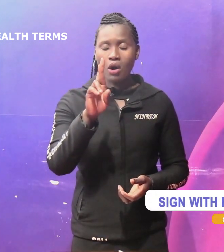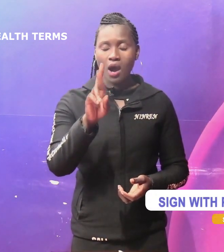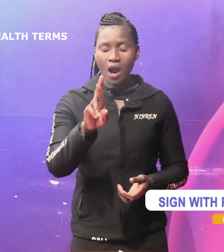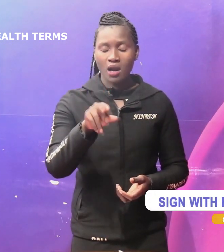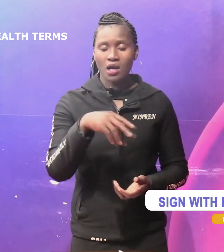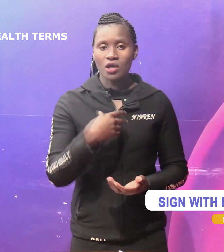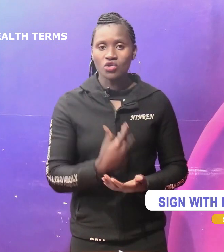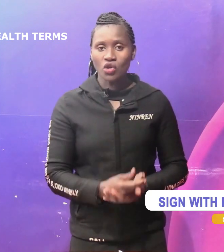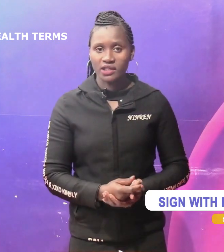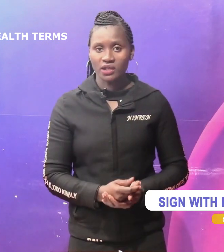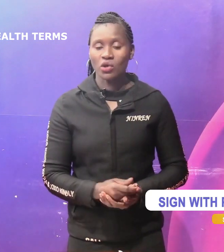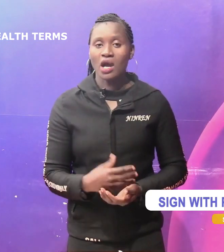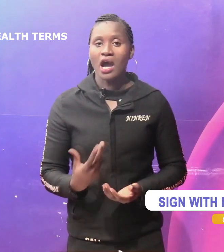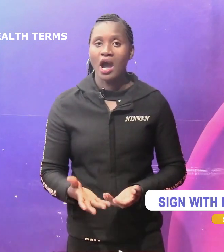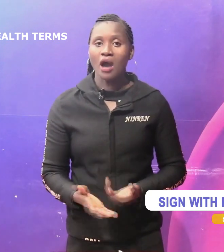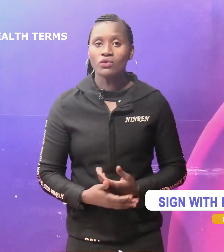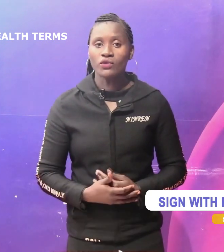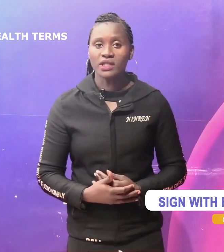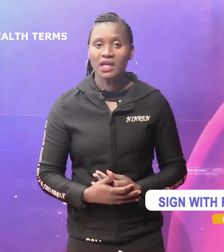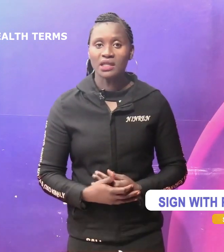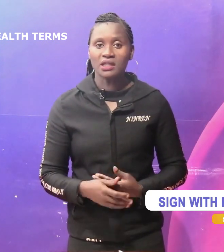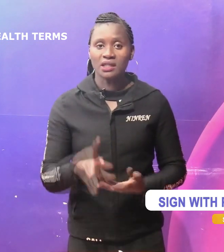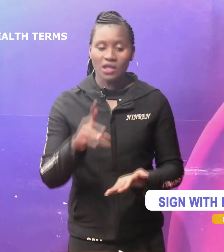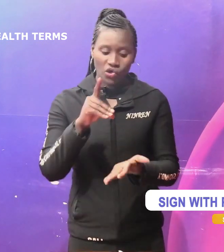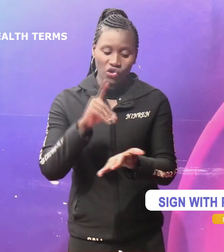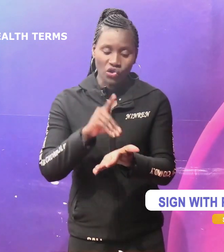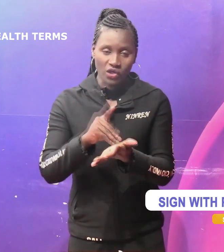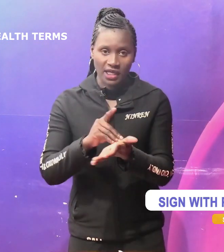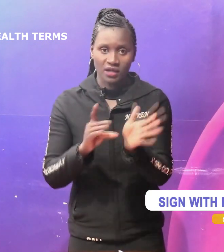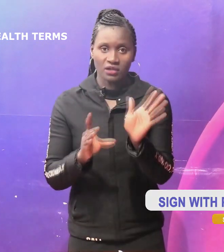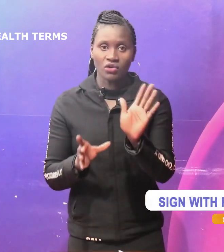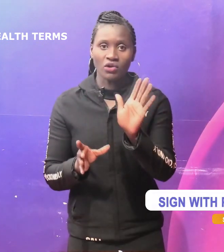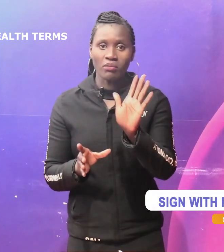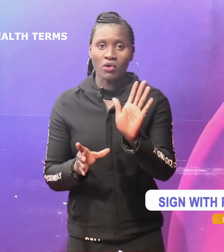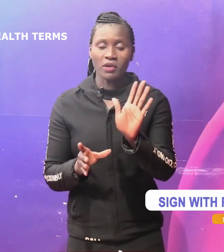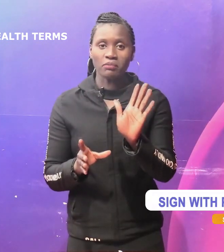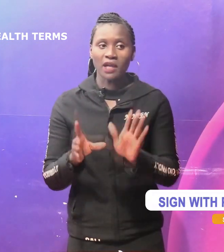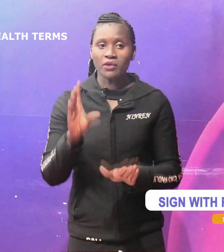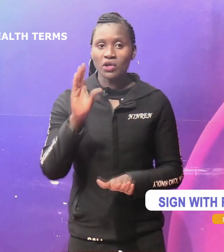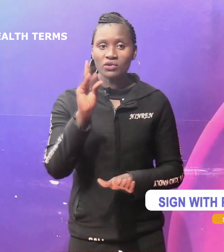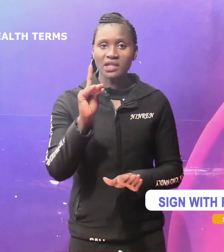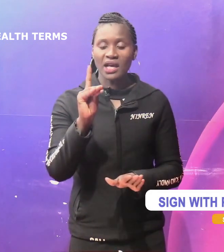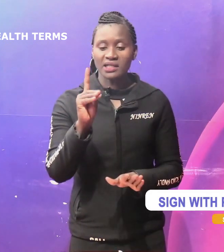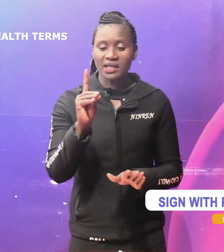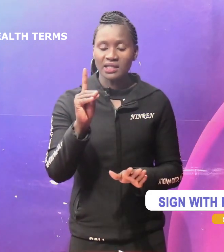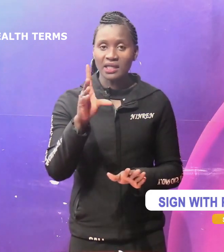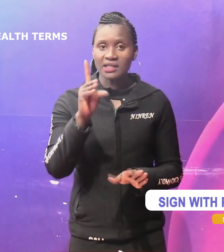D-O-C-T-O-R, doctor. So how do we sign it? Doctor. On your open palm using a letter D. This is letter